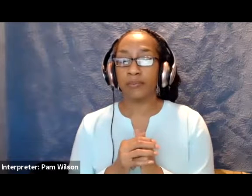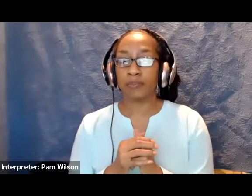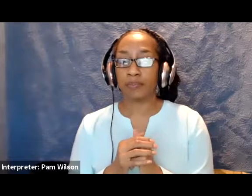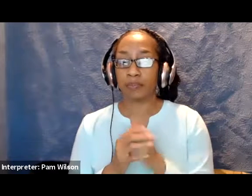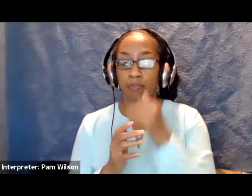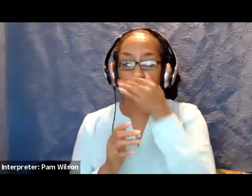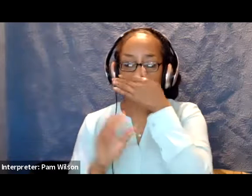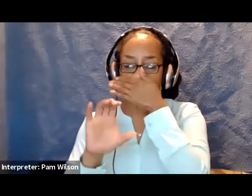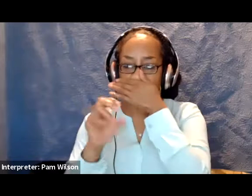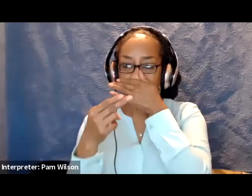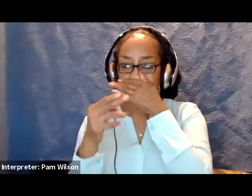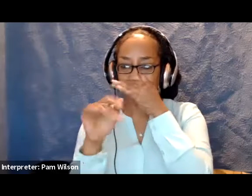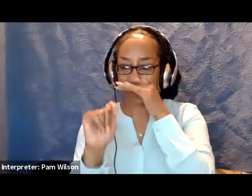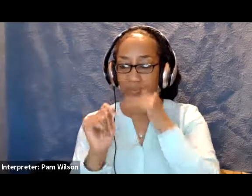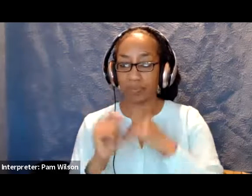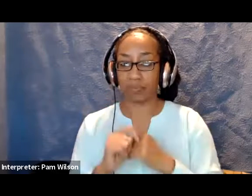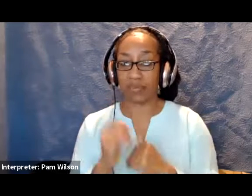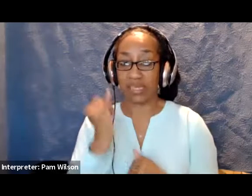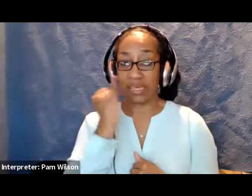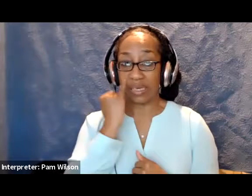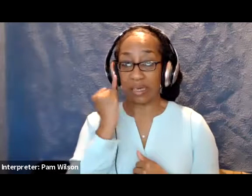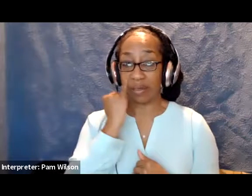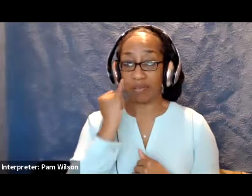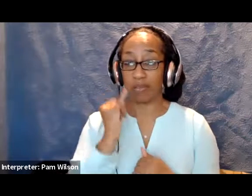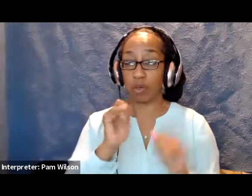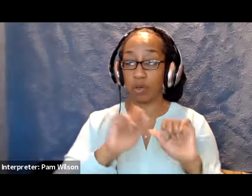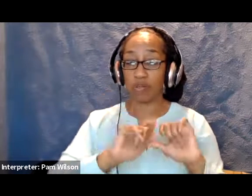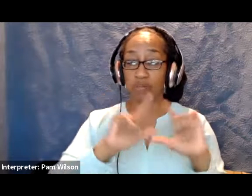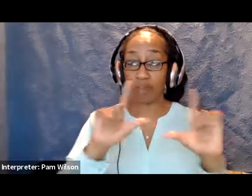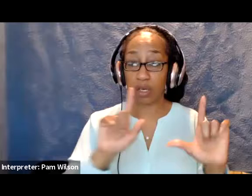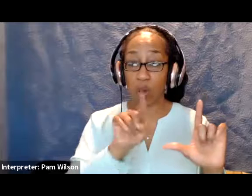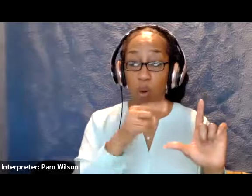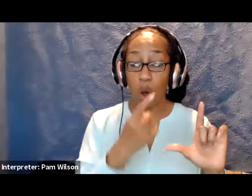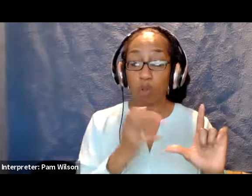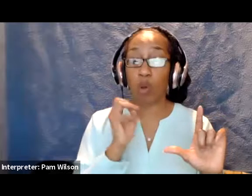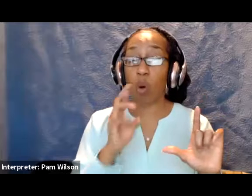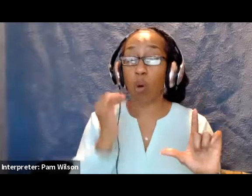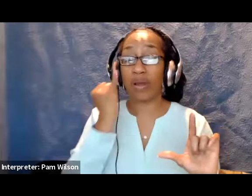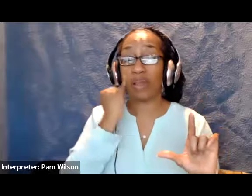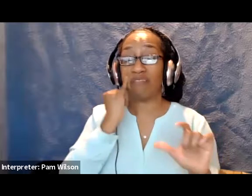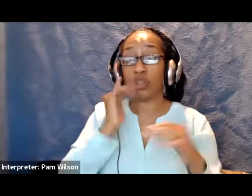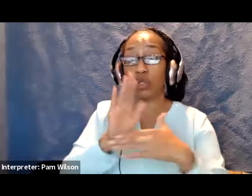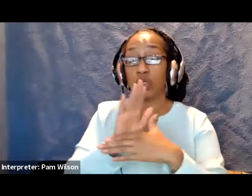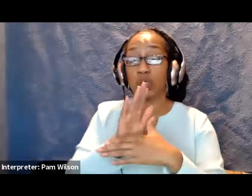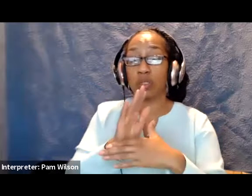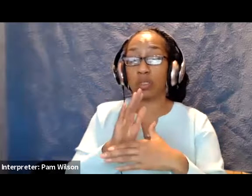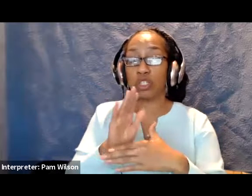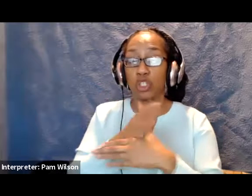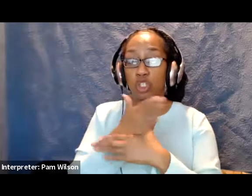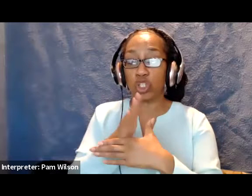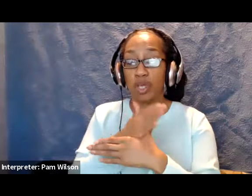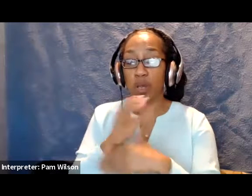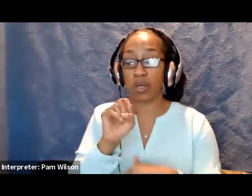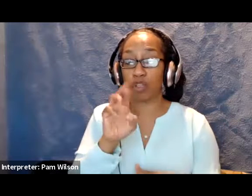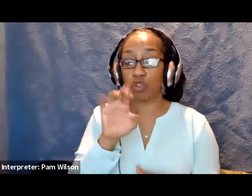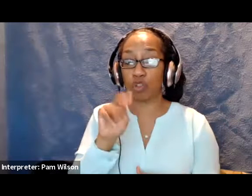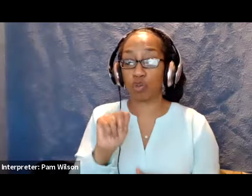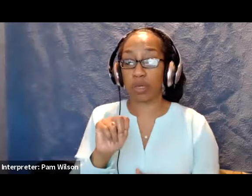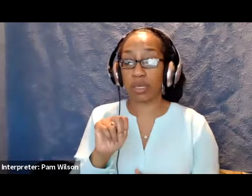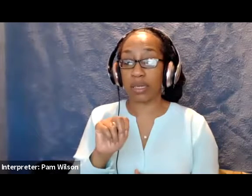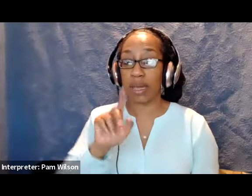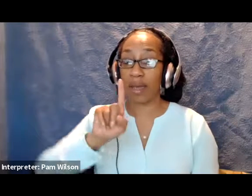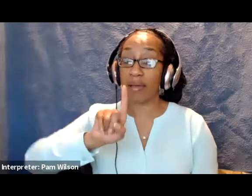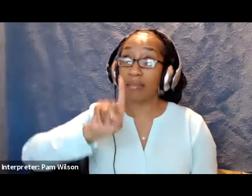if you're a video only or viewing a shared screen, you're going to want to go to the top of your screen to